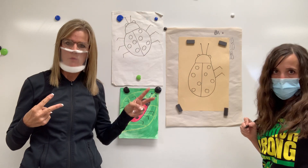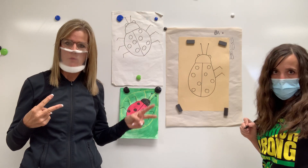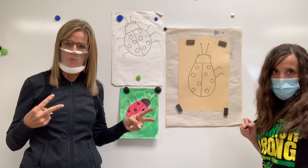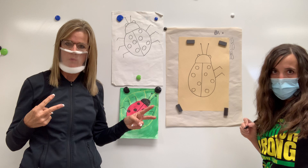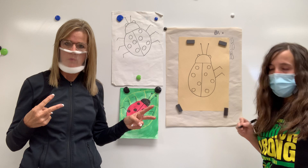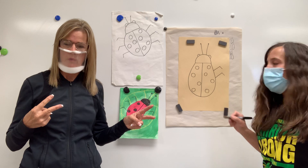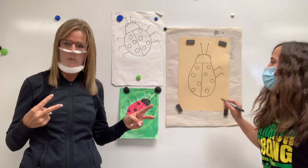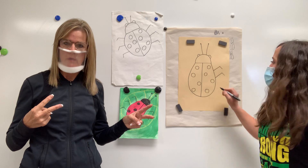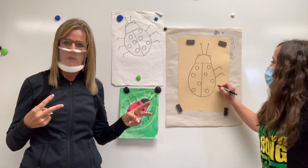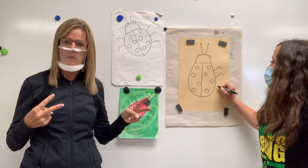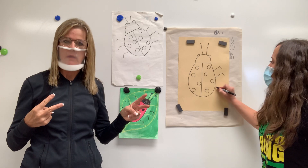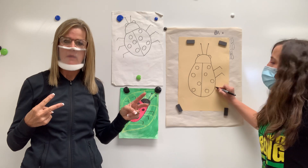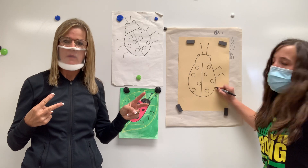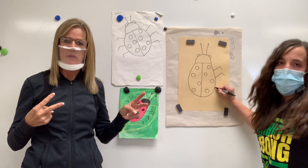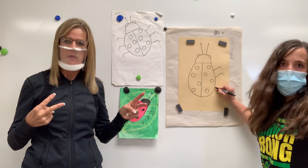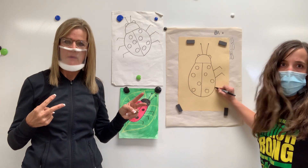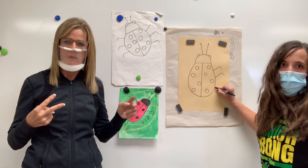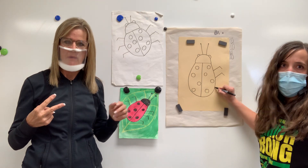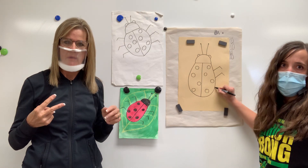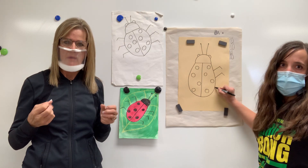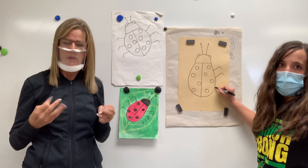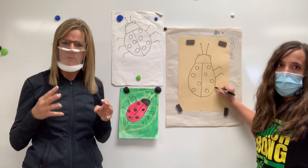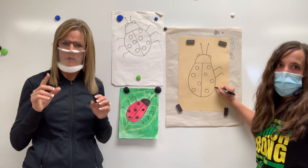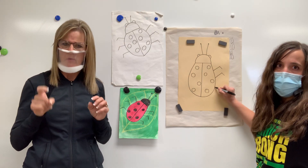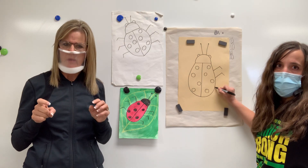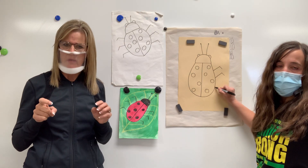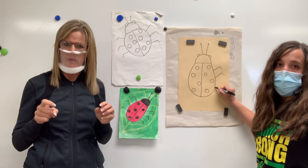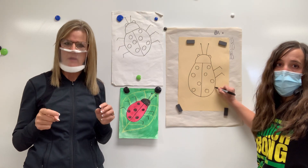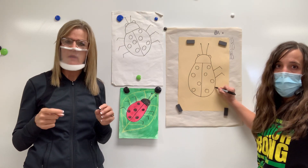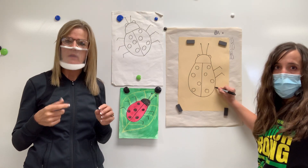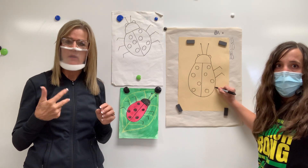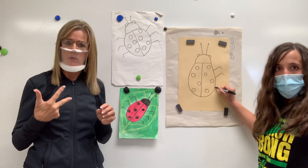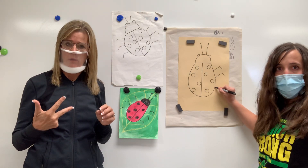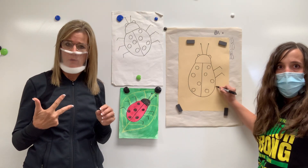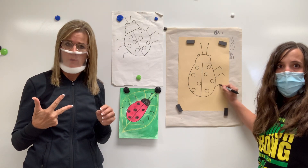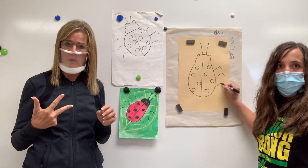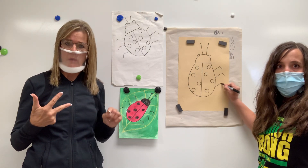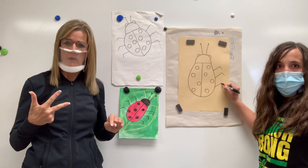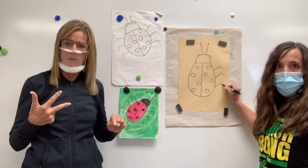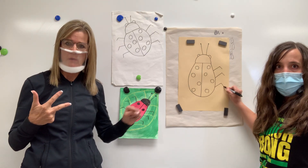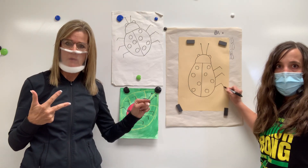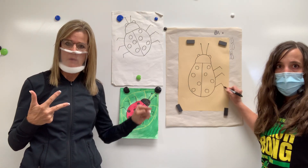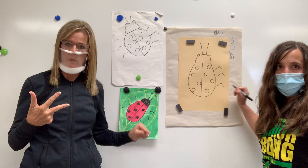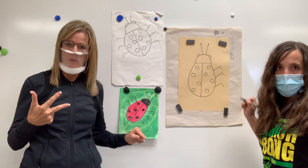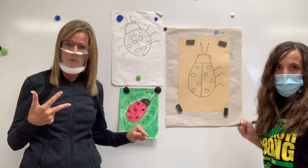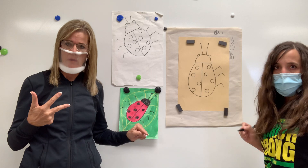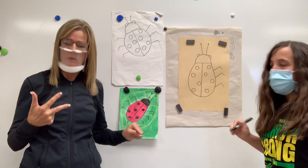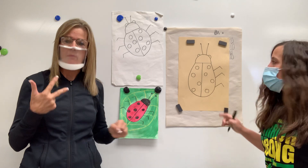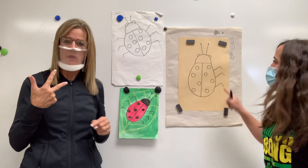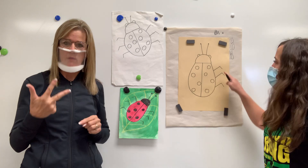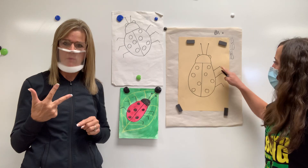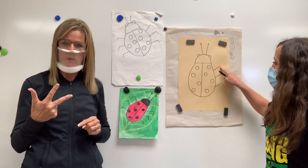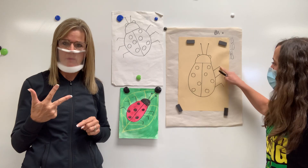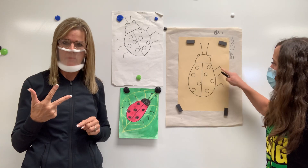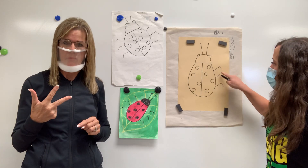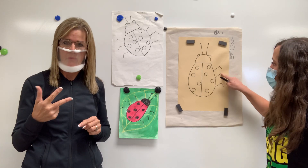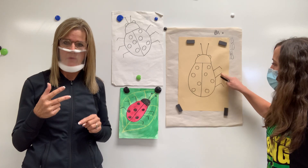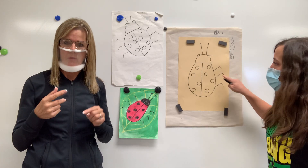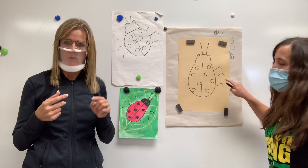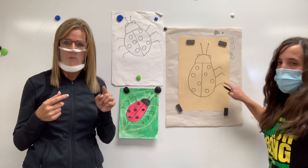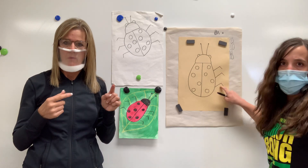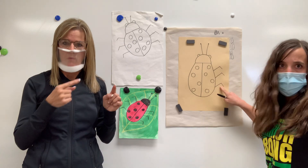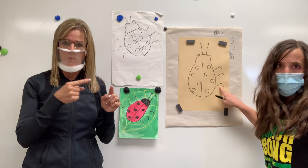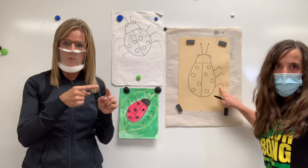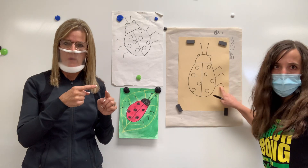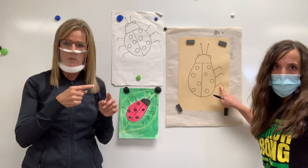That's 2. How many more do I need on this side? I need 1 more to make 3. So we've got 1,